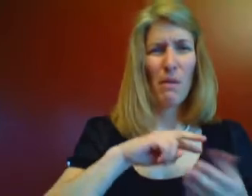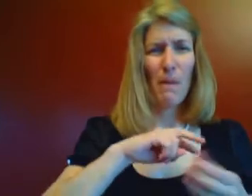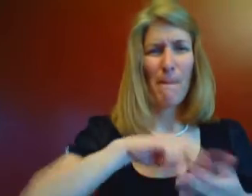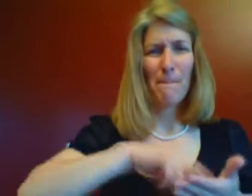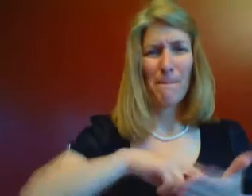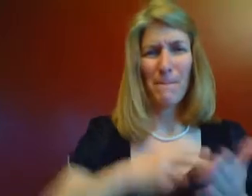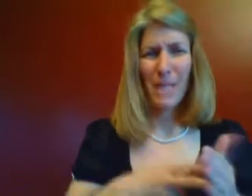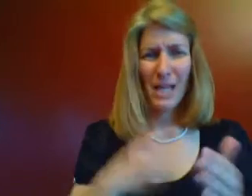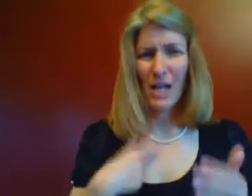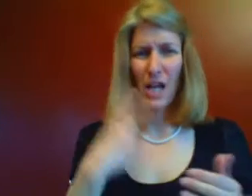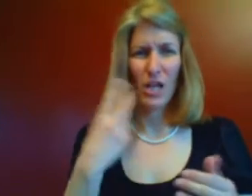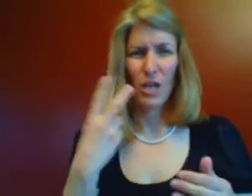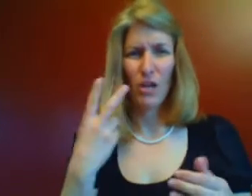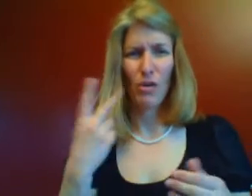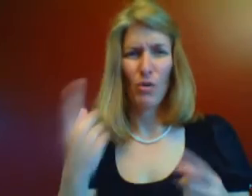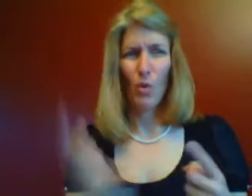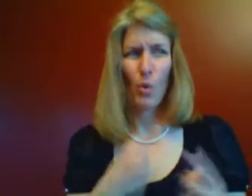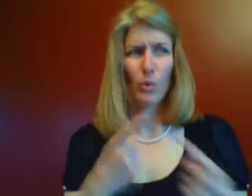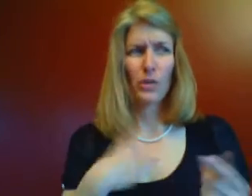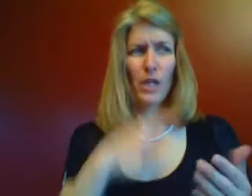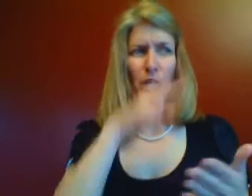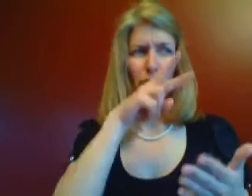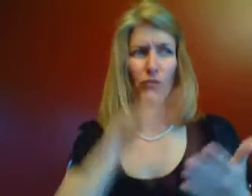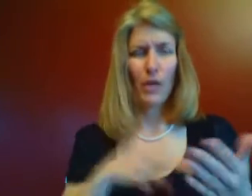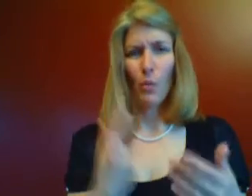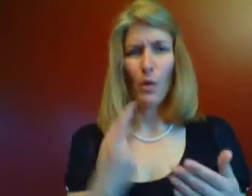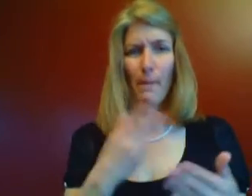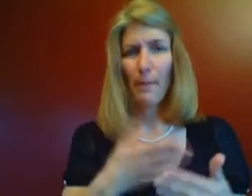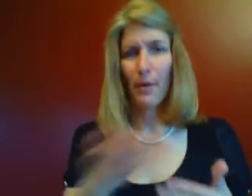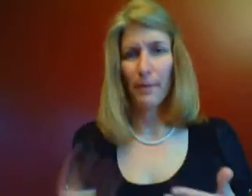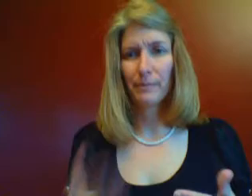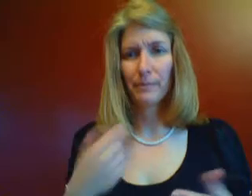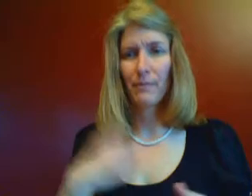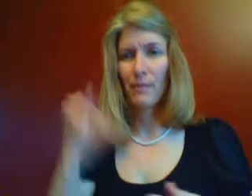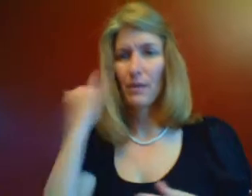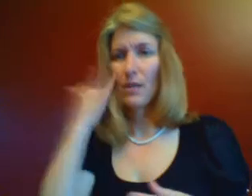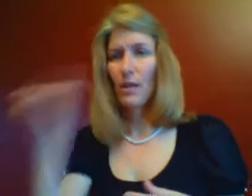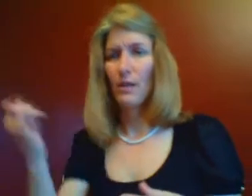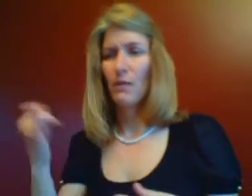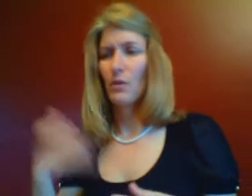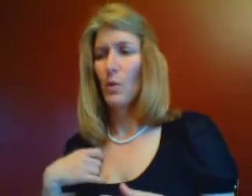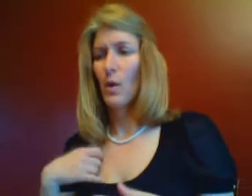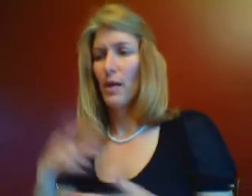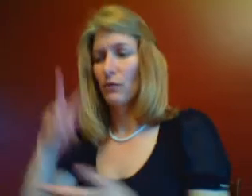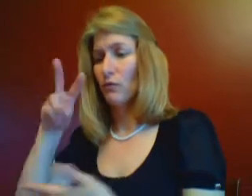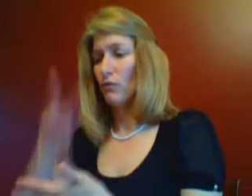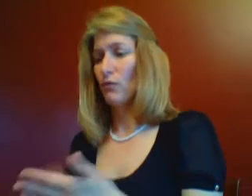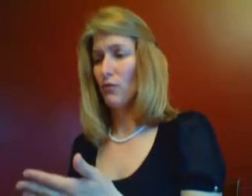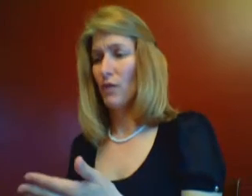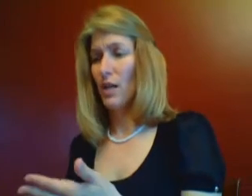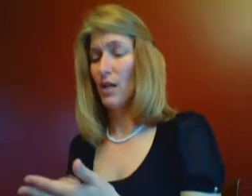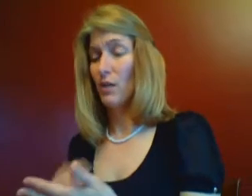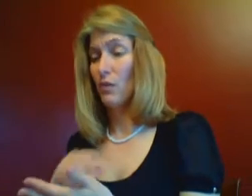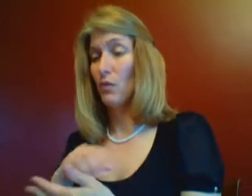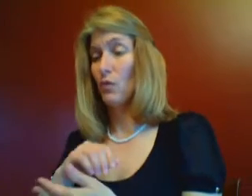That if you read the whole book, it would take long. What would happen if I read the whole book? What were some things